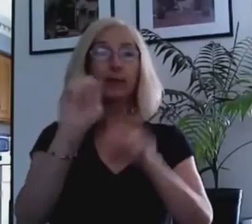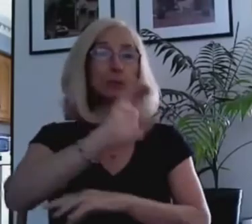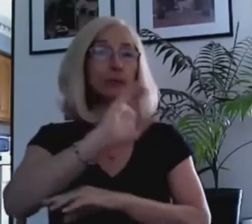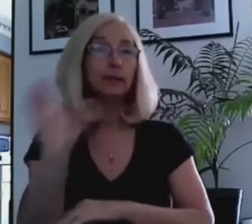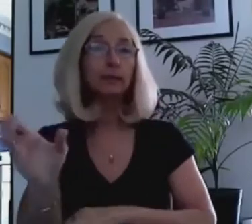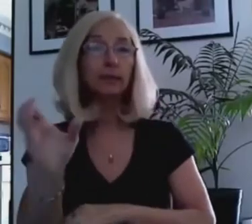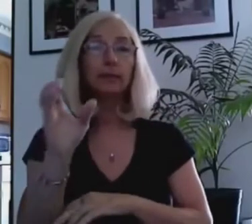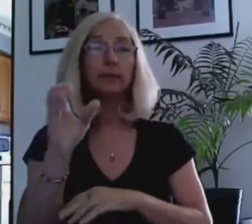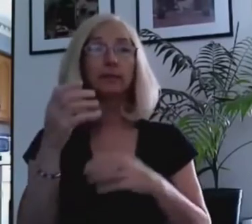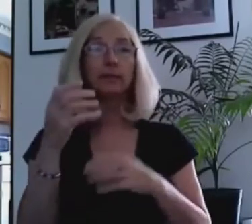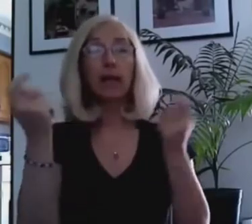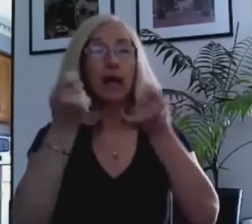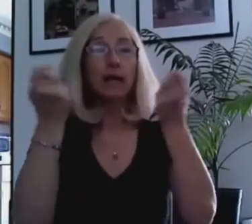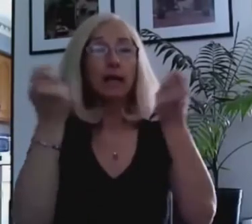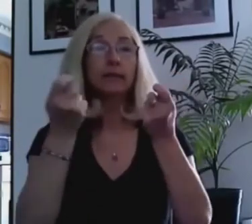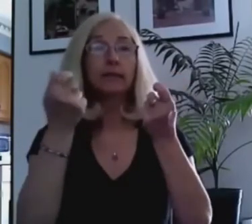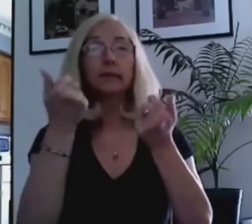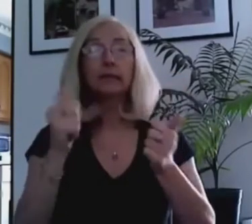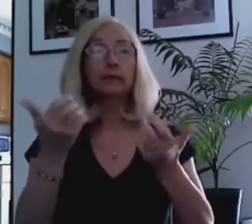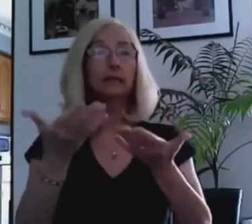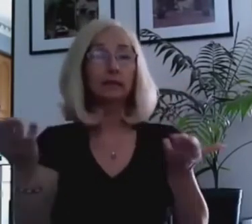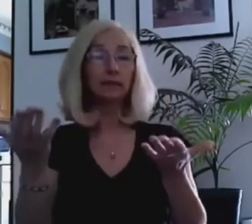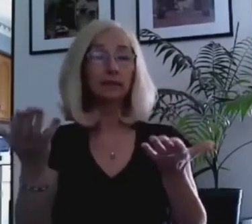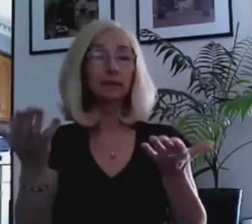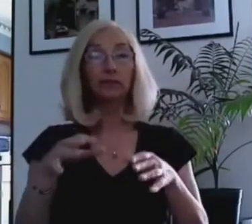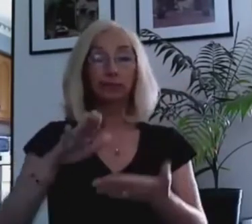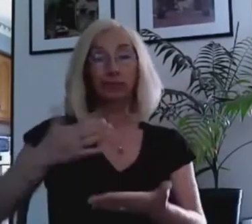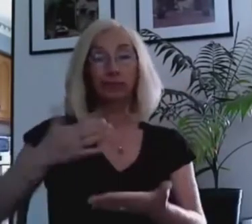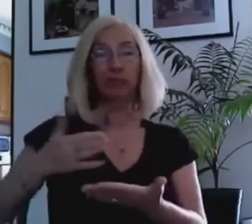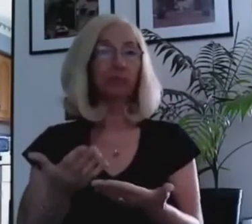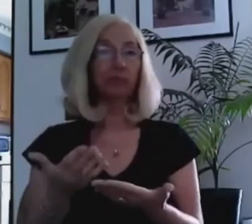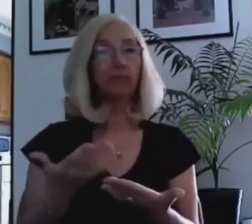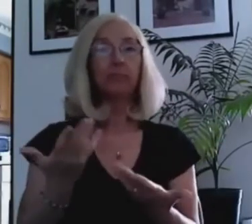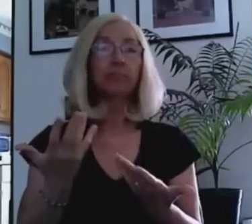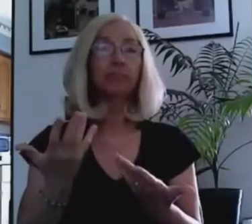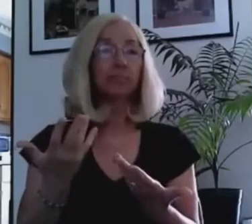have, and that can be challenging.